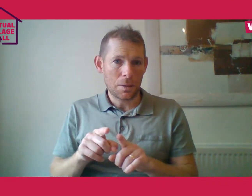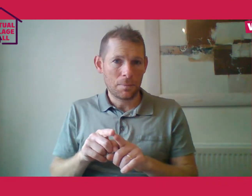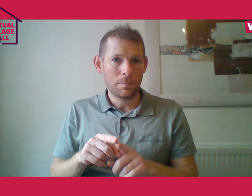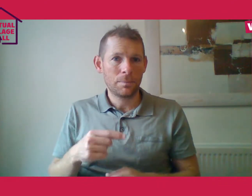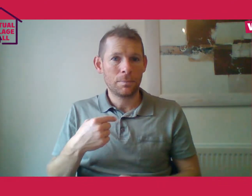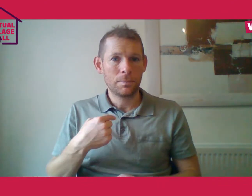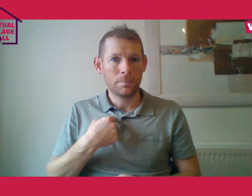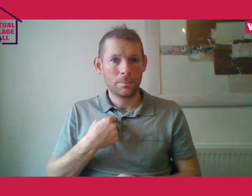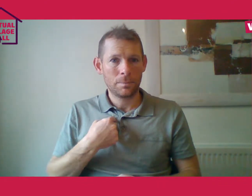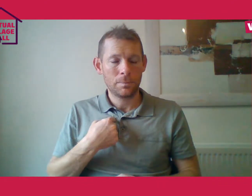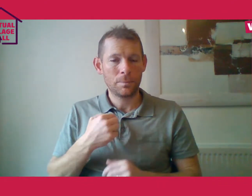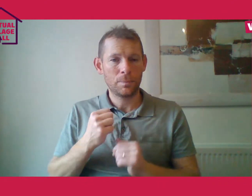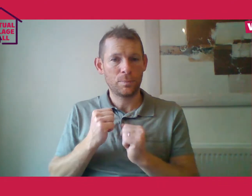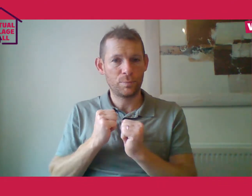us.